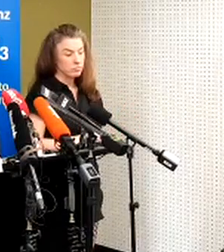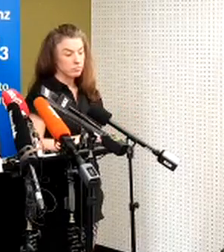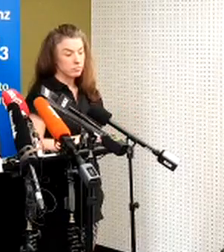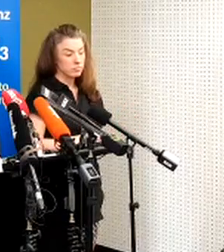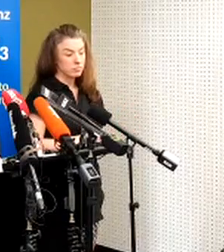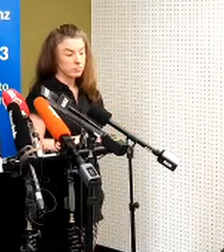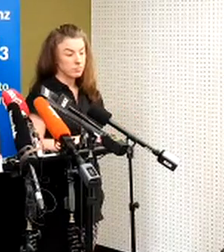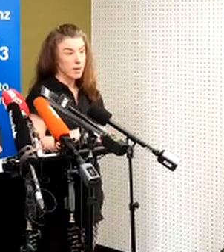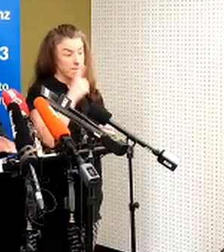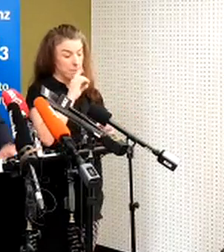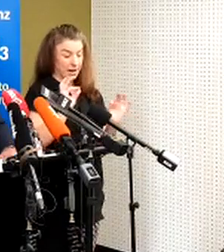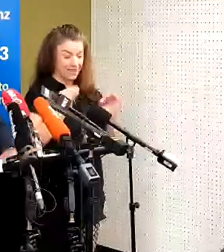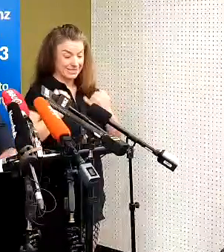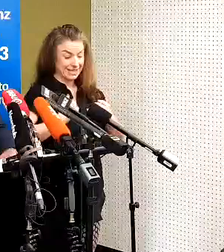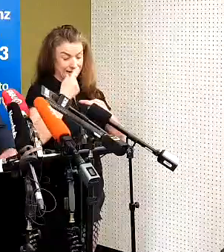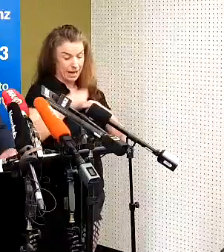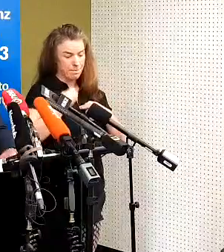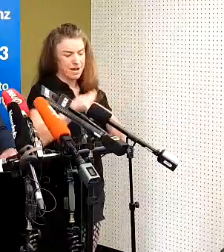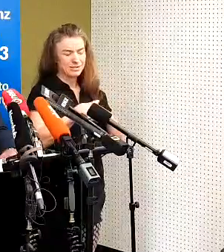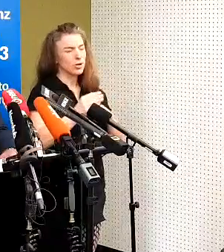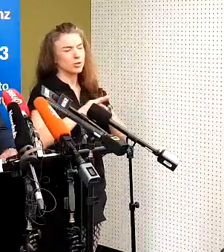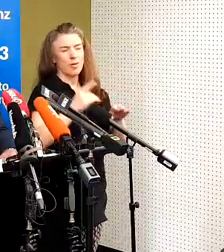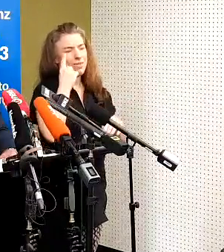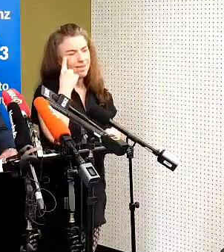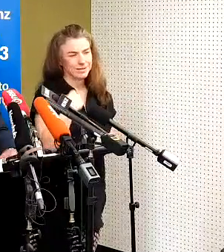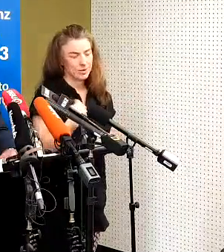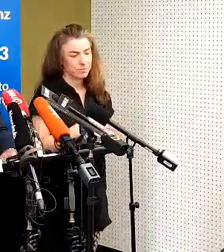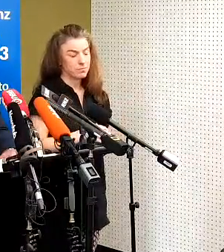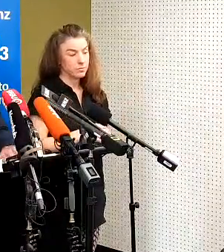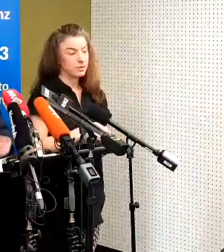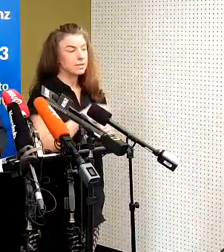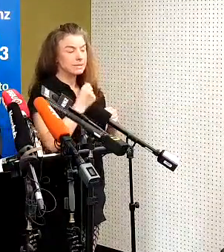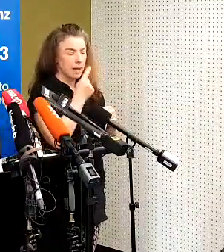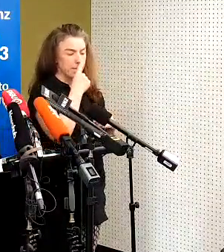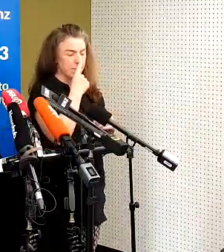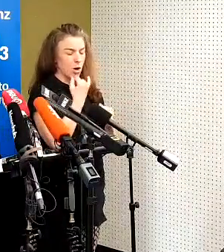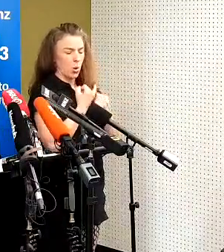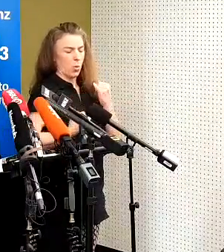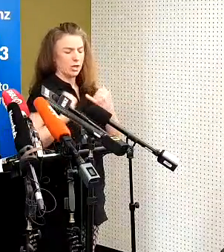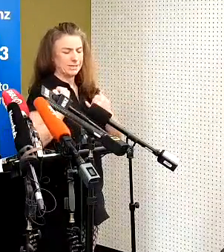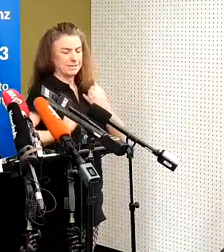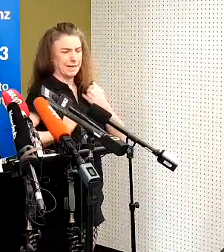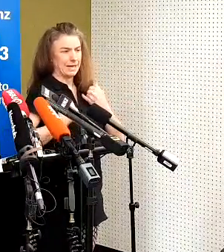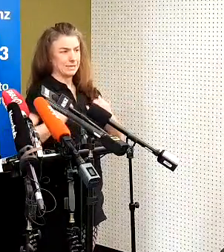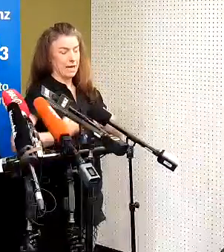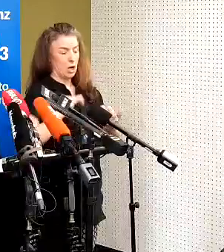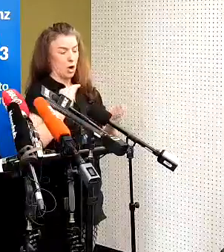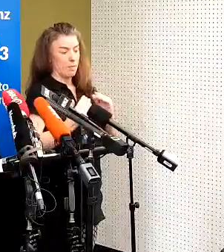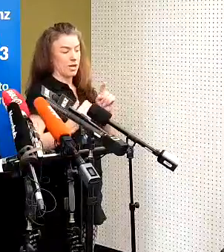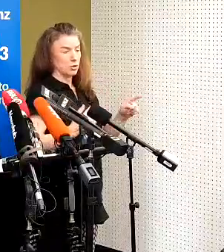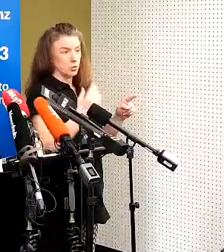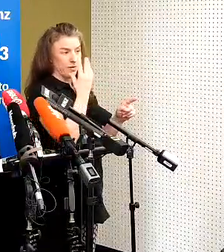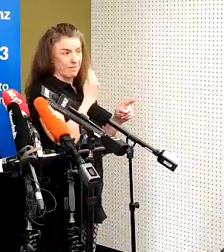who are not sick. It causes more severe illness in some people than flu, and we do not have any vaccines